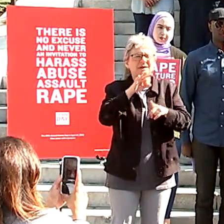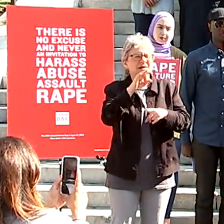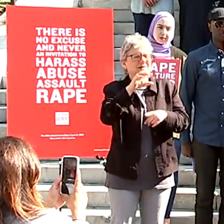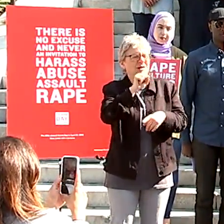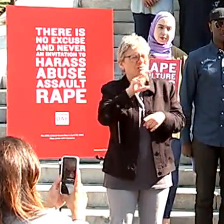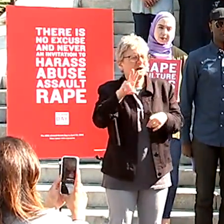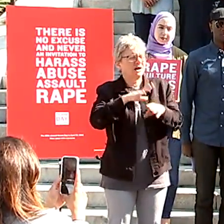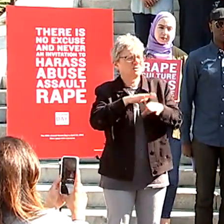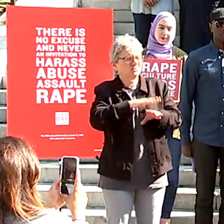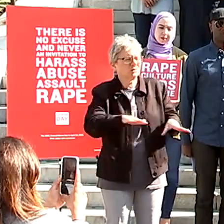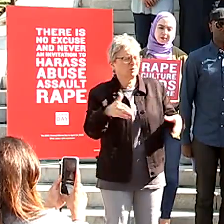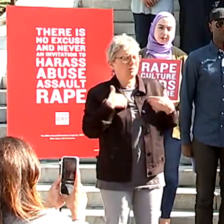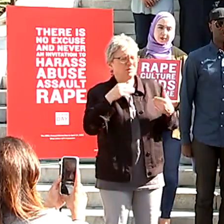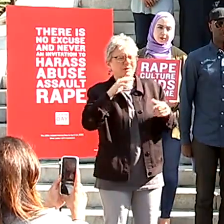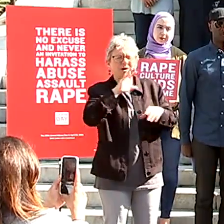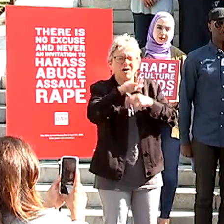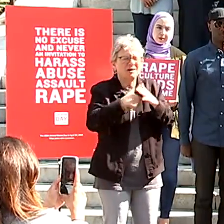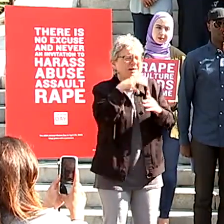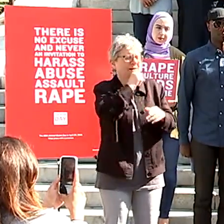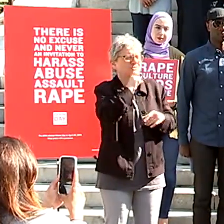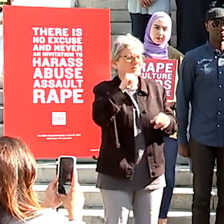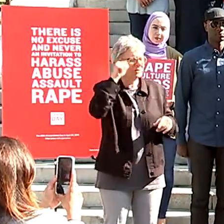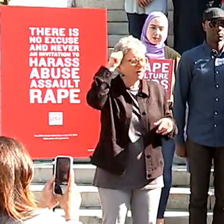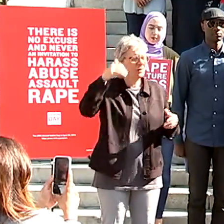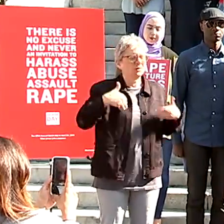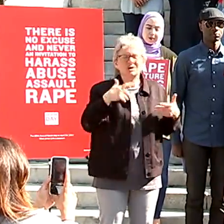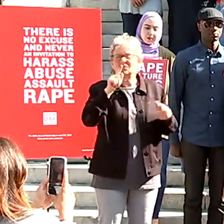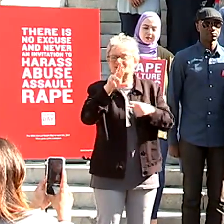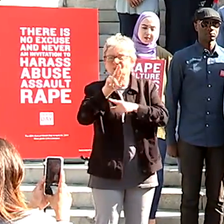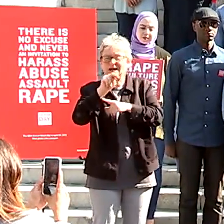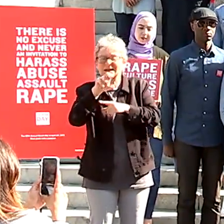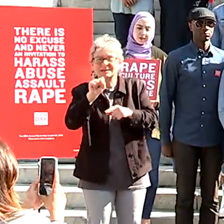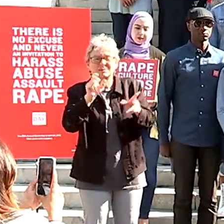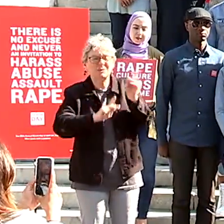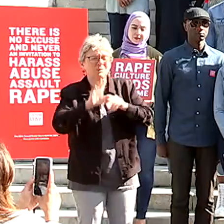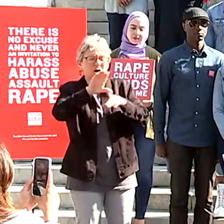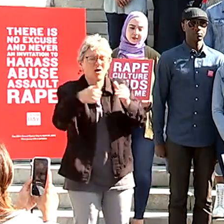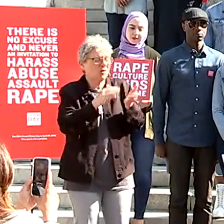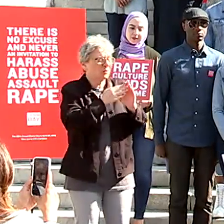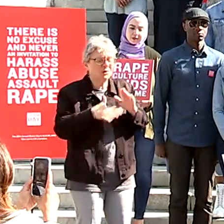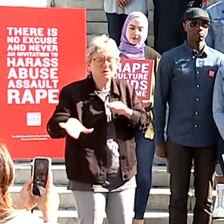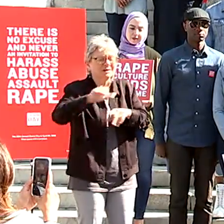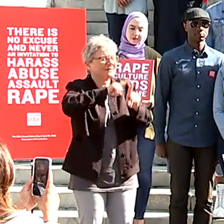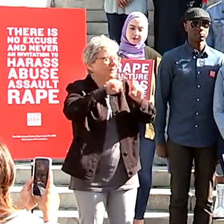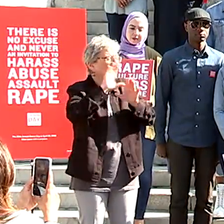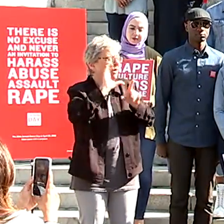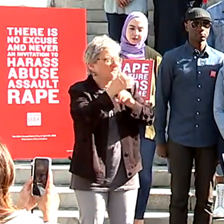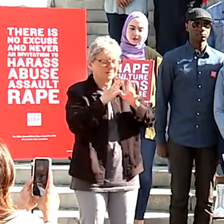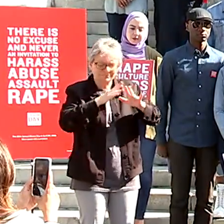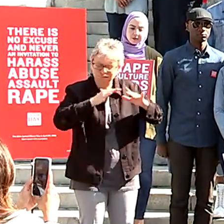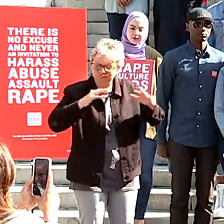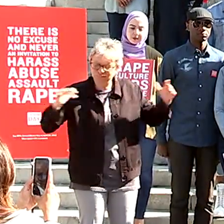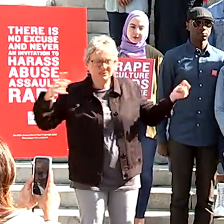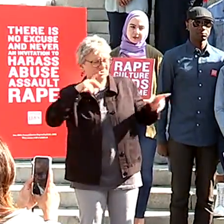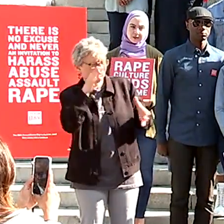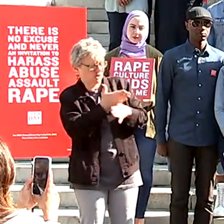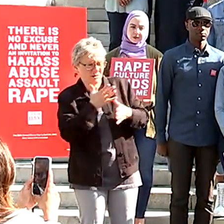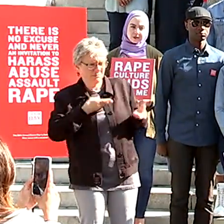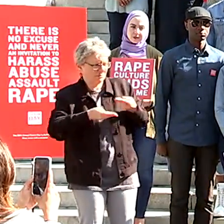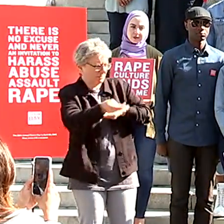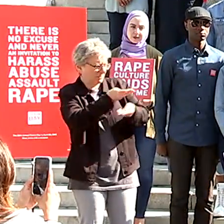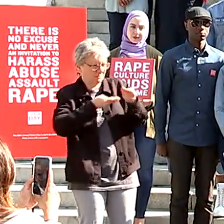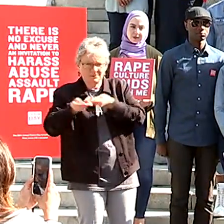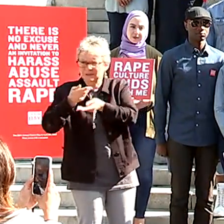of all ages, all genders, trans people from all communities and all cultures. Share what you learn